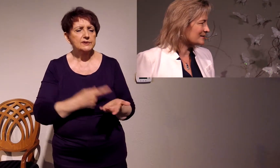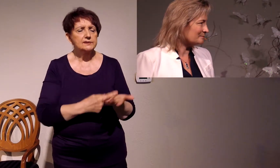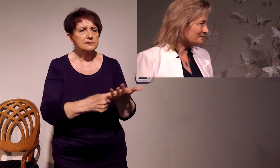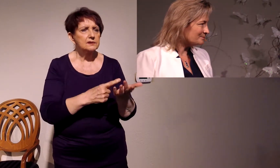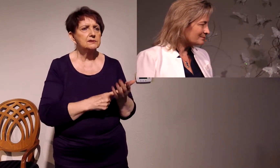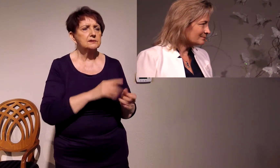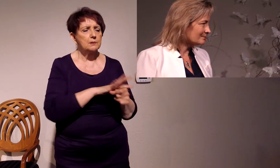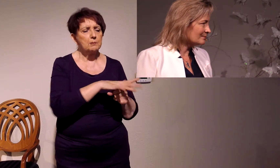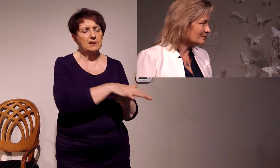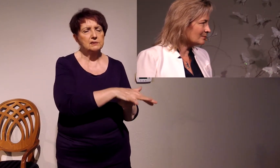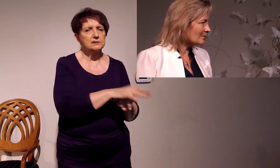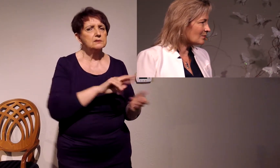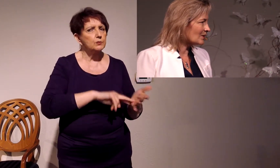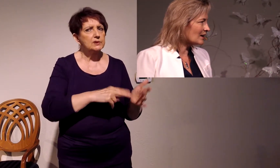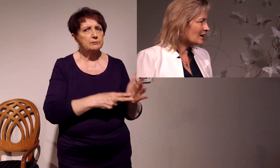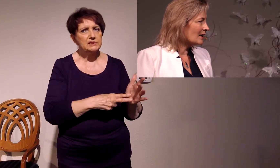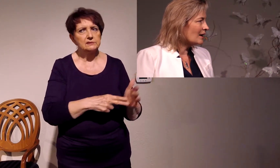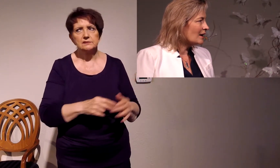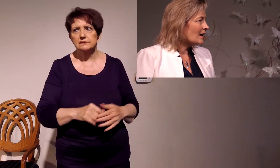is.